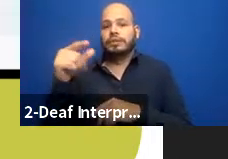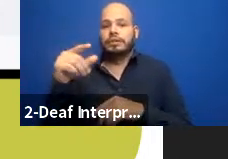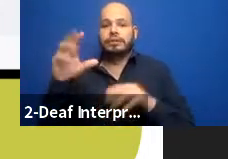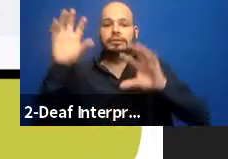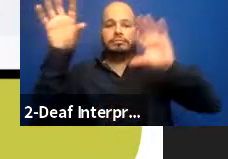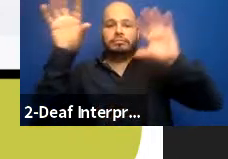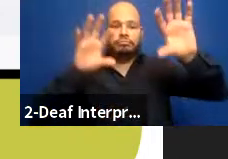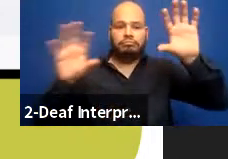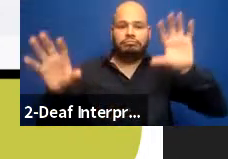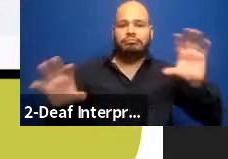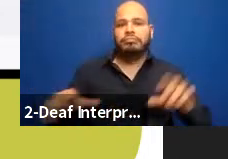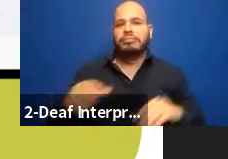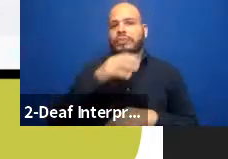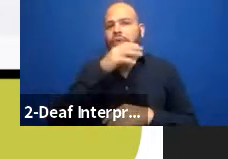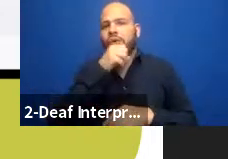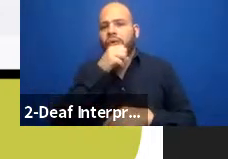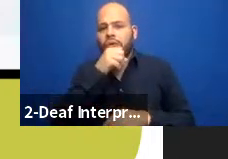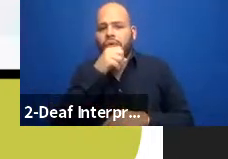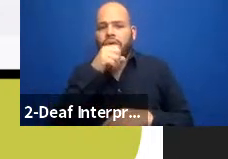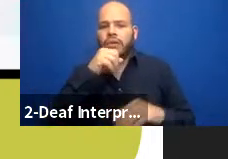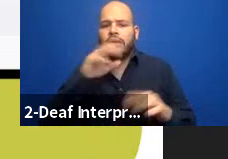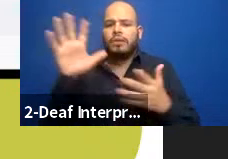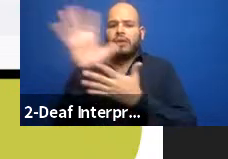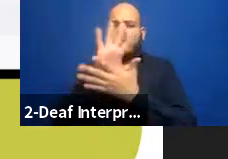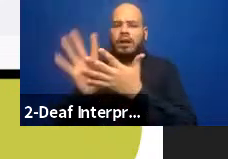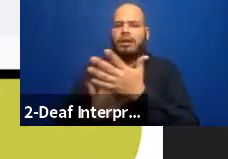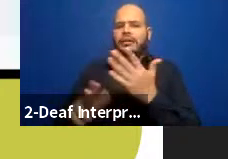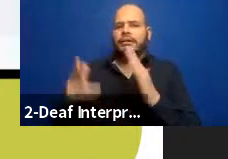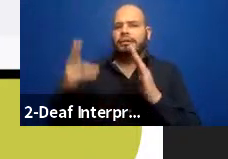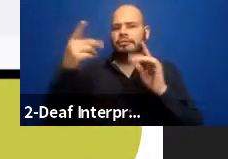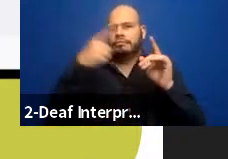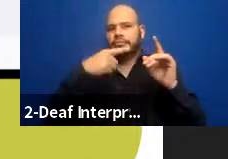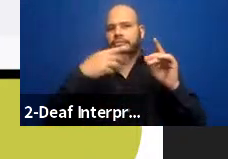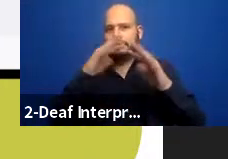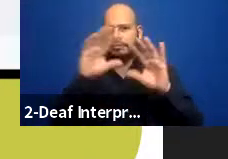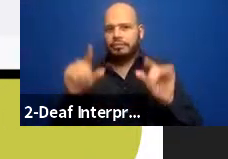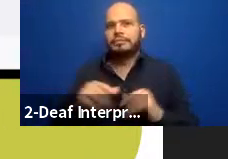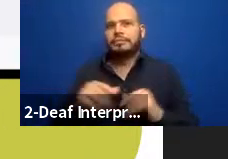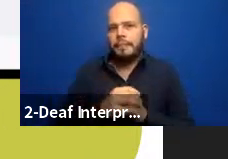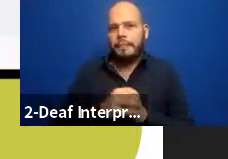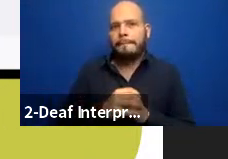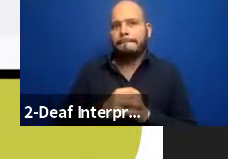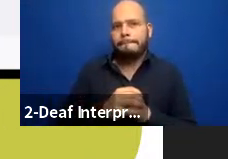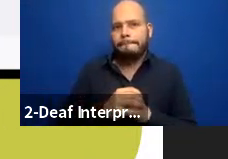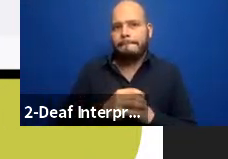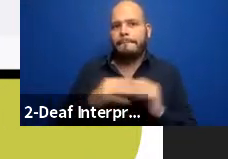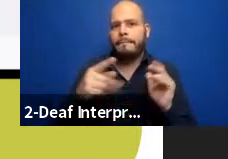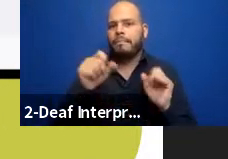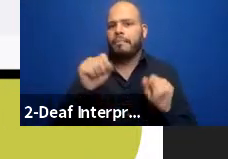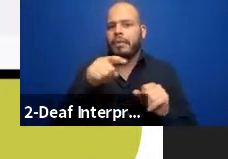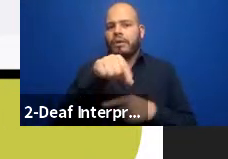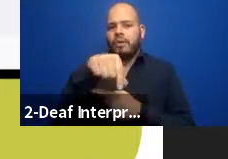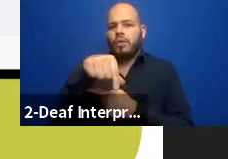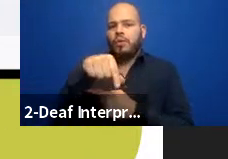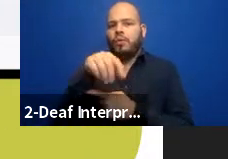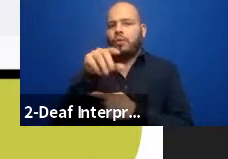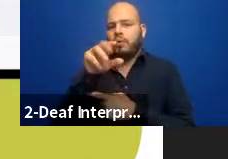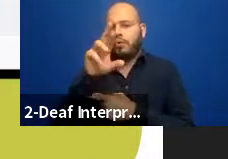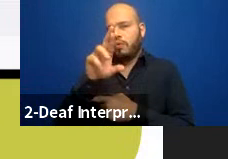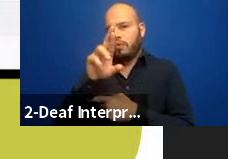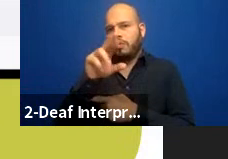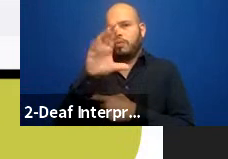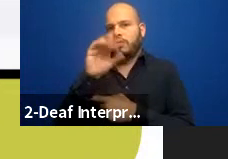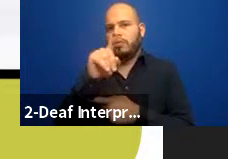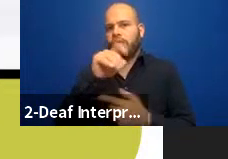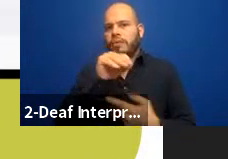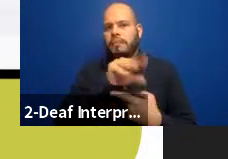We have our Q&A function enabled in the Zoom, but please note there won't be a Q&A period. Please only use